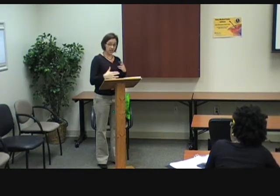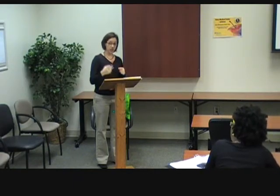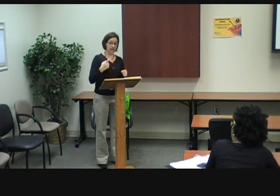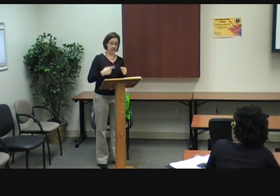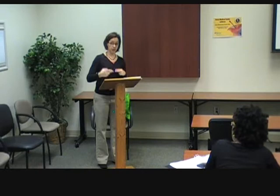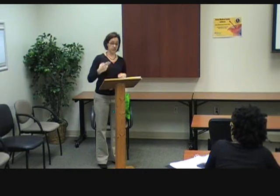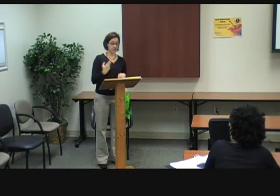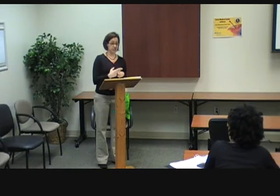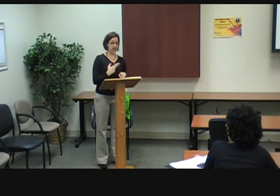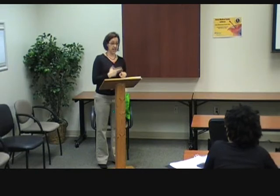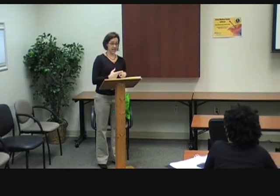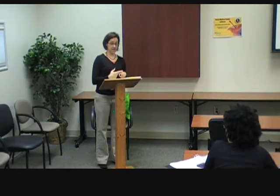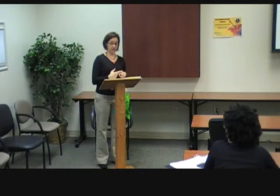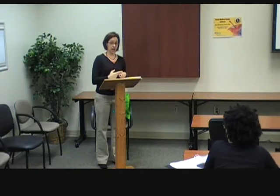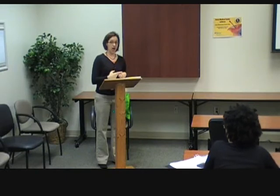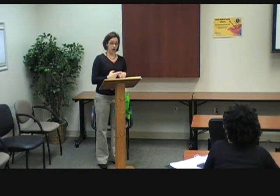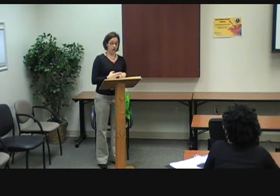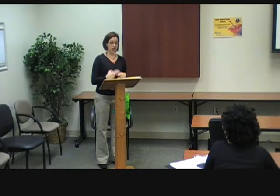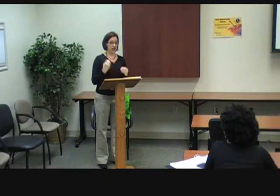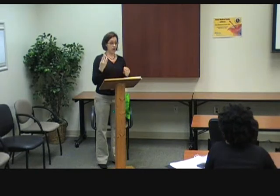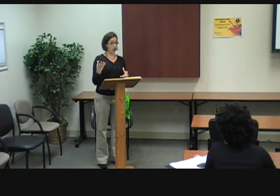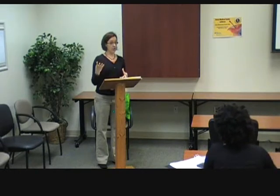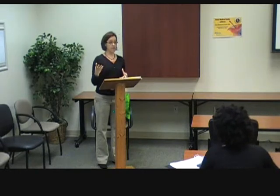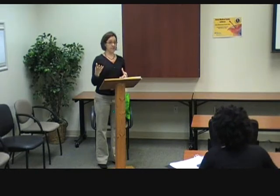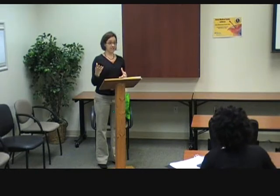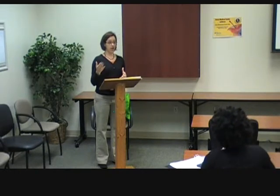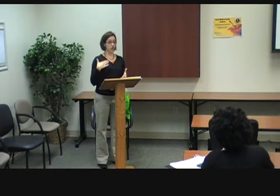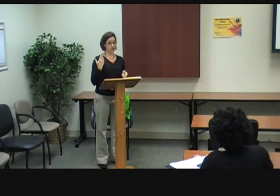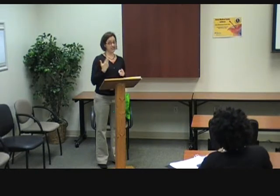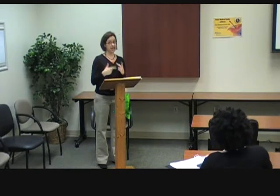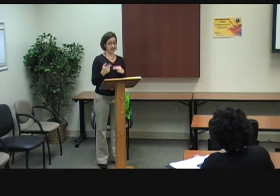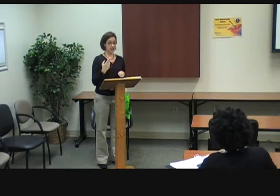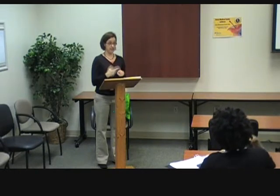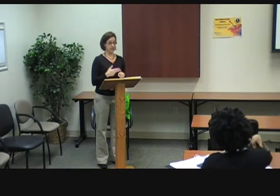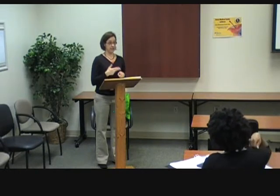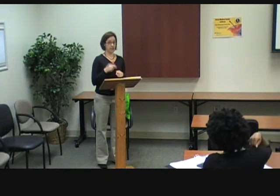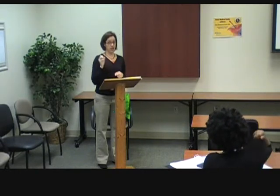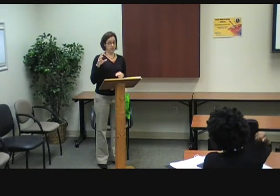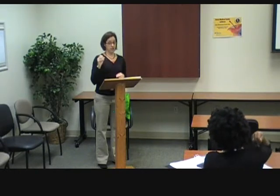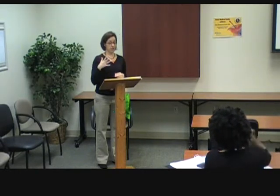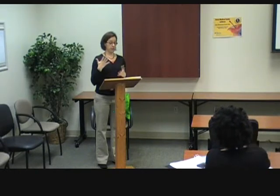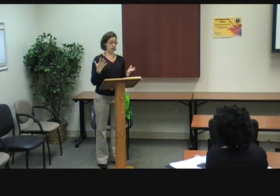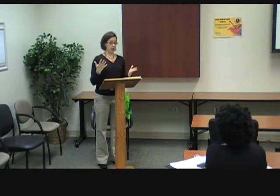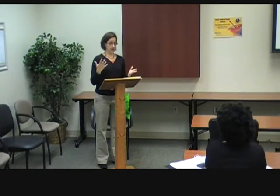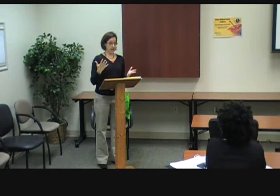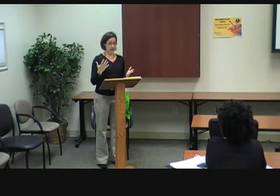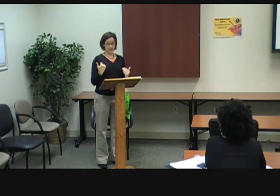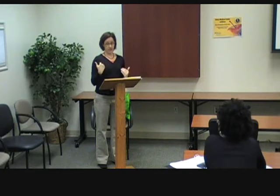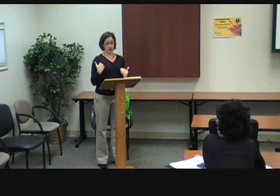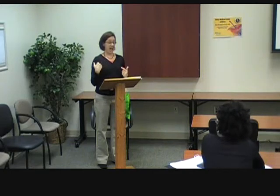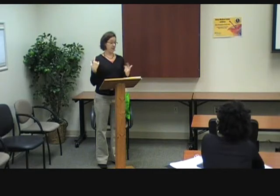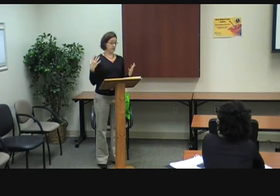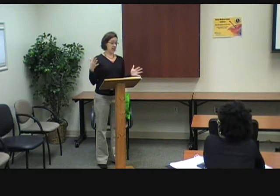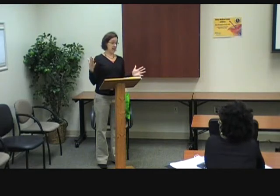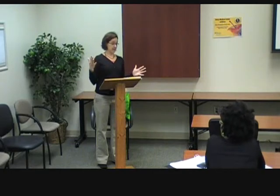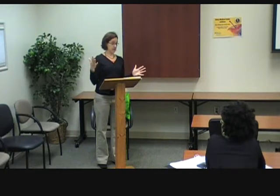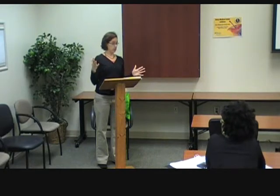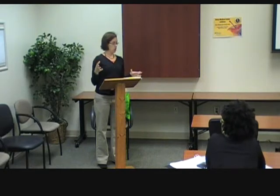you can ask, what's their sign name? Oh, okay, or they might tell you, my sign name is blah, blah, blah. And so after that, you don't